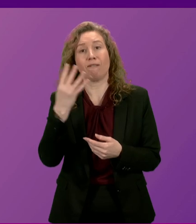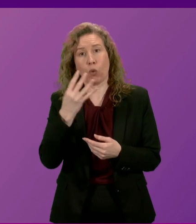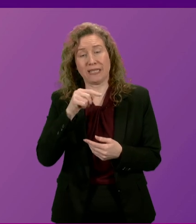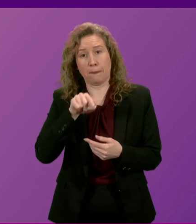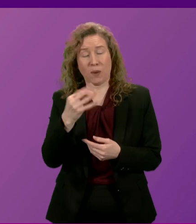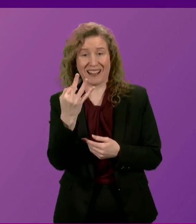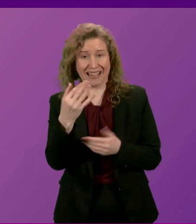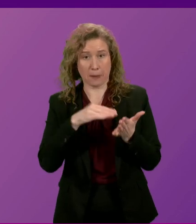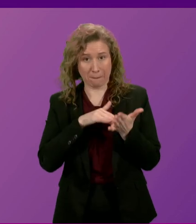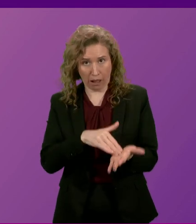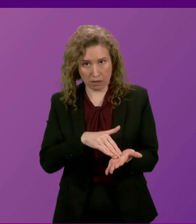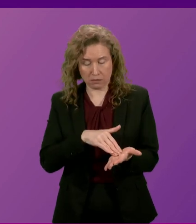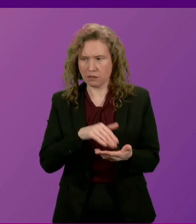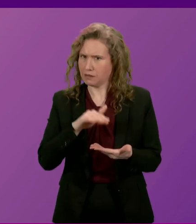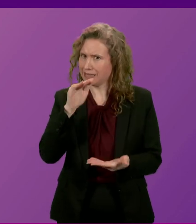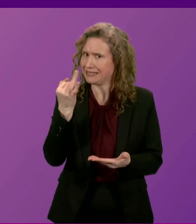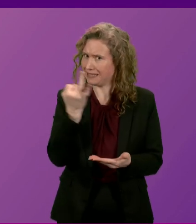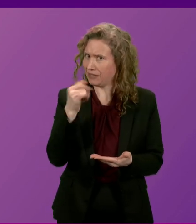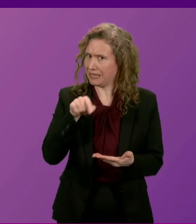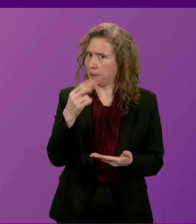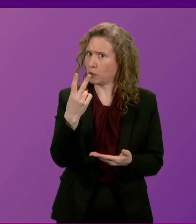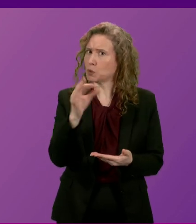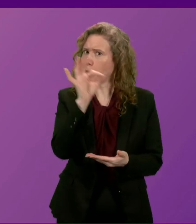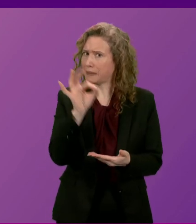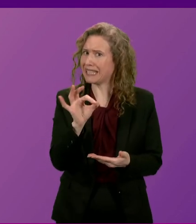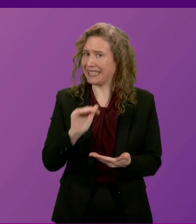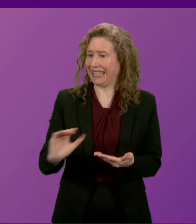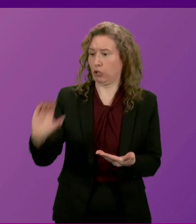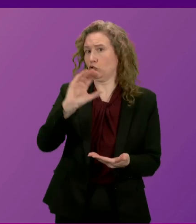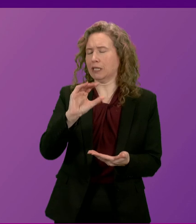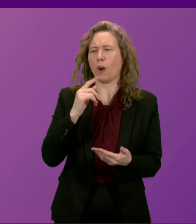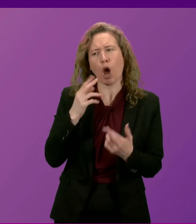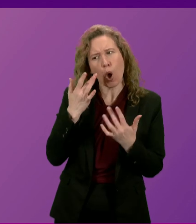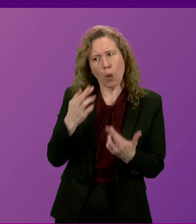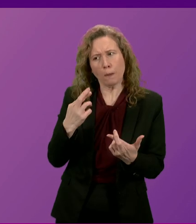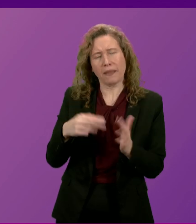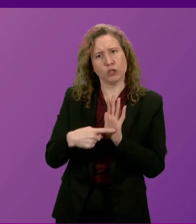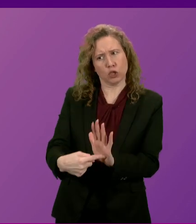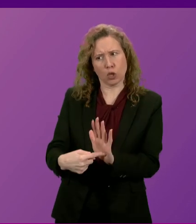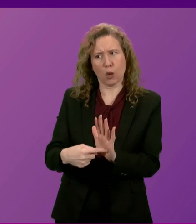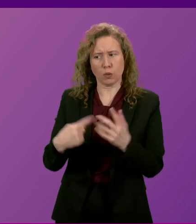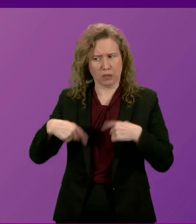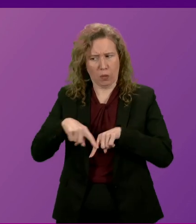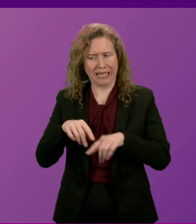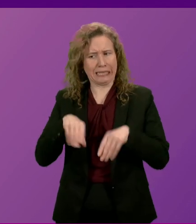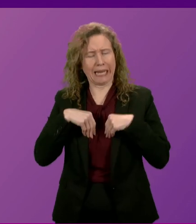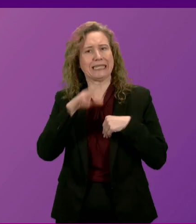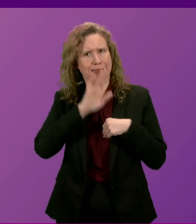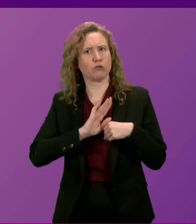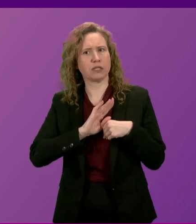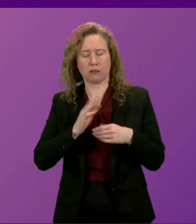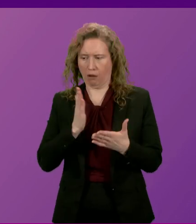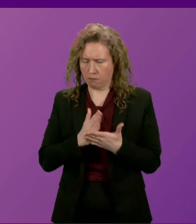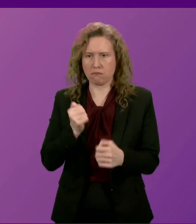£114.8 million, an increase of 17.2%. I hope that's an indication to Mr. Cole-Hamilton of the seriousness and the willing